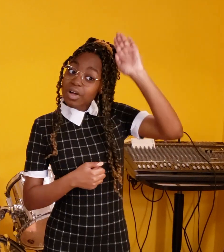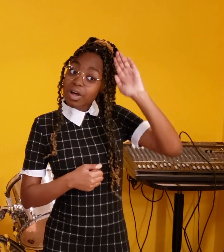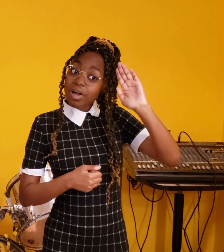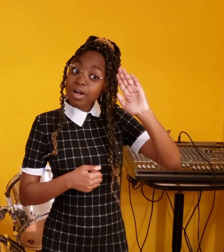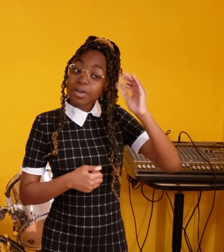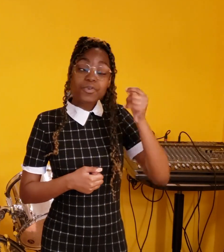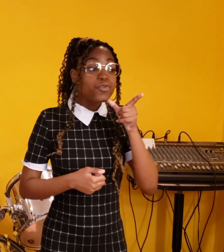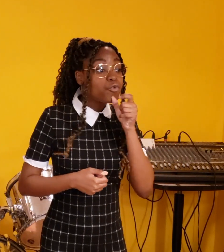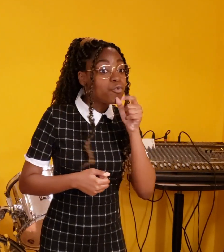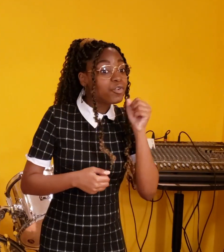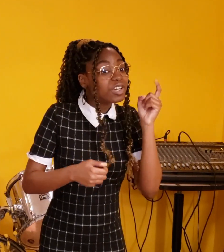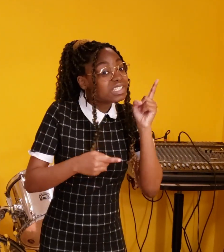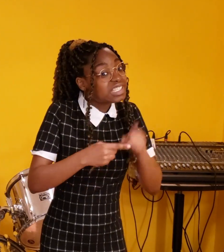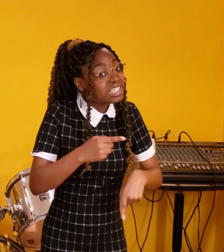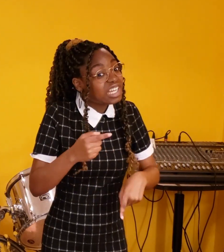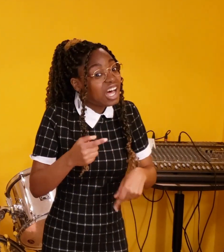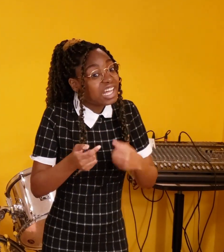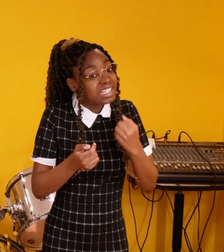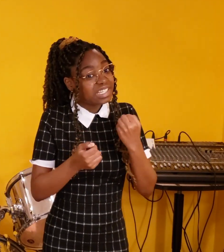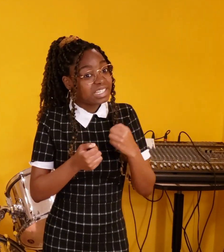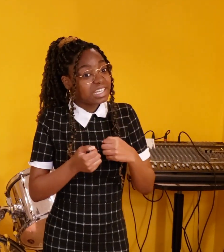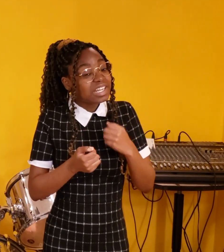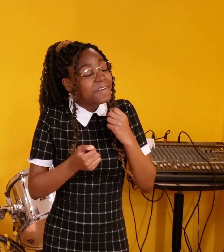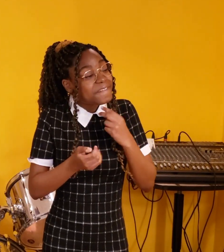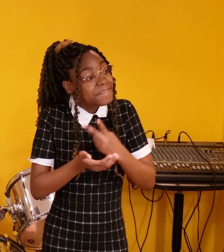God that cannot lie, promised before the world began.